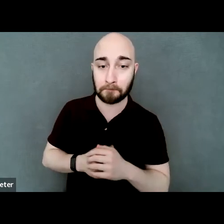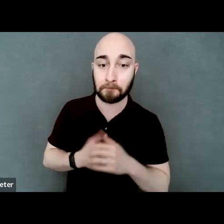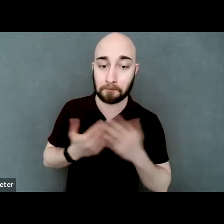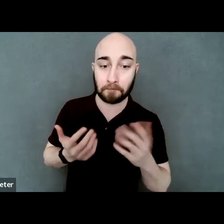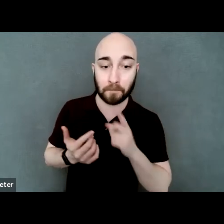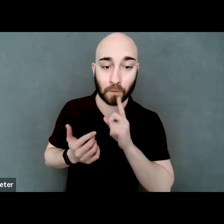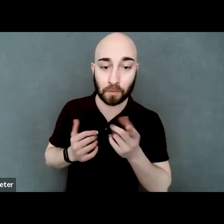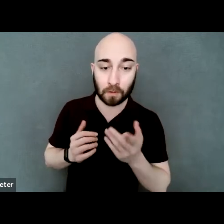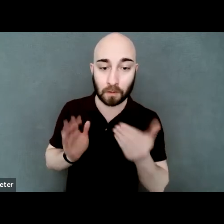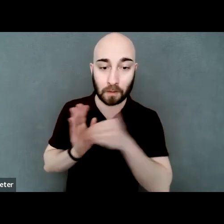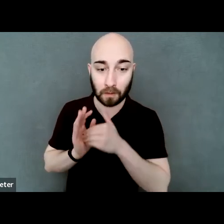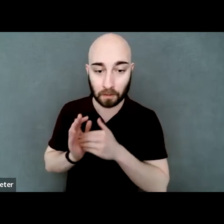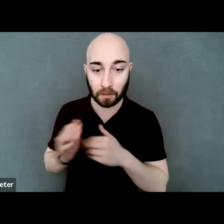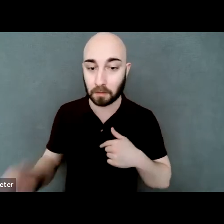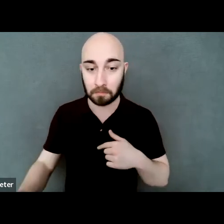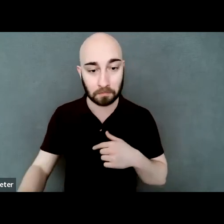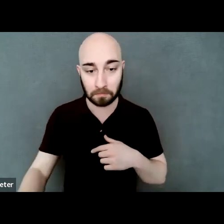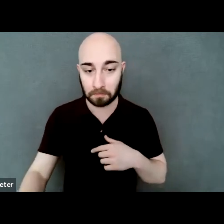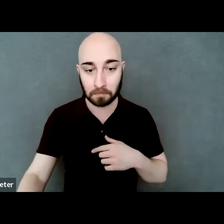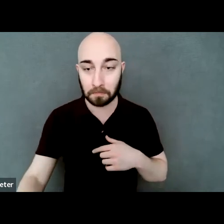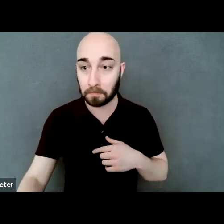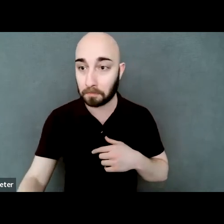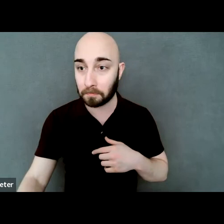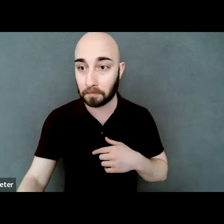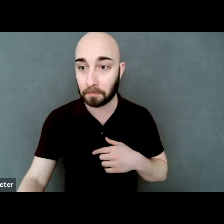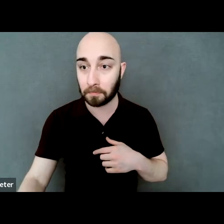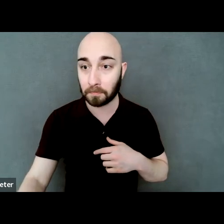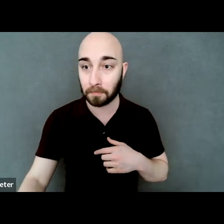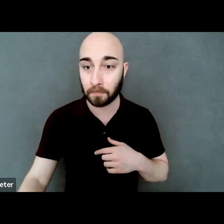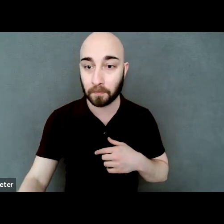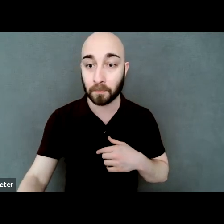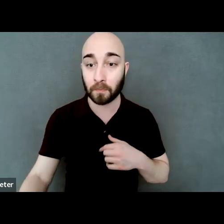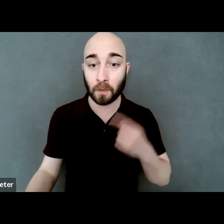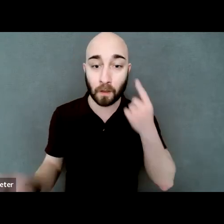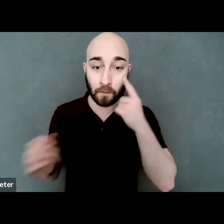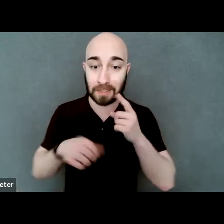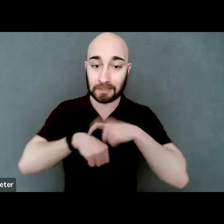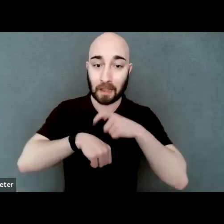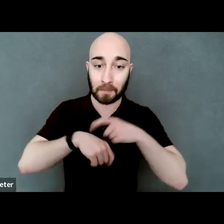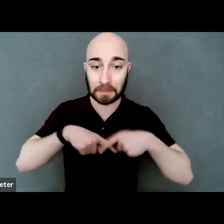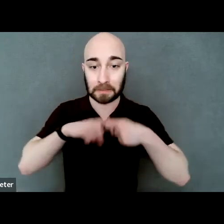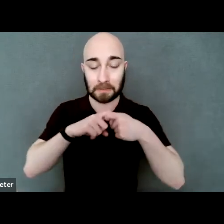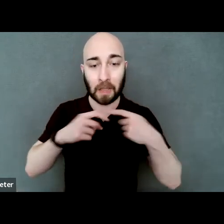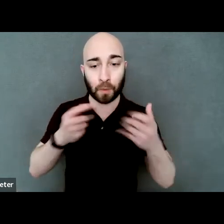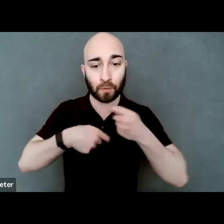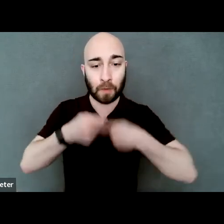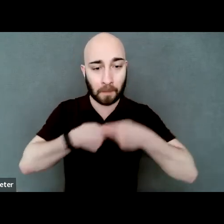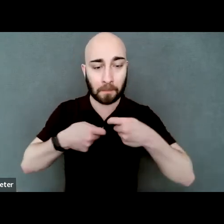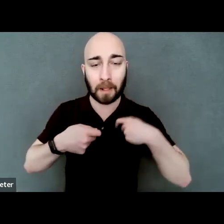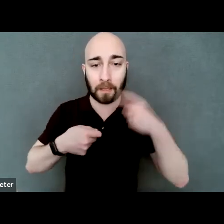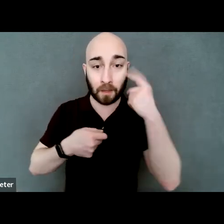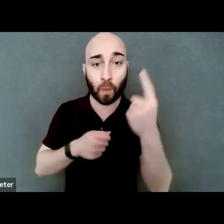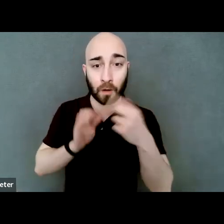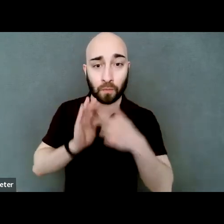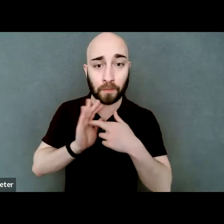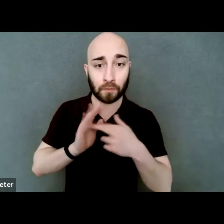we had some reflections going on as well, but for the sake of time, I just want to wrap up. I think the one reflection that